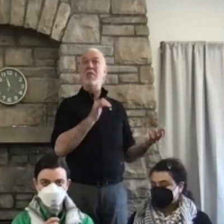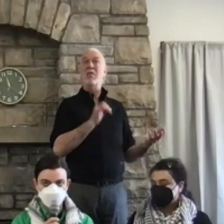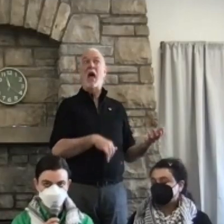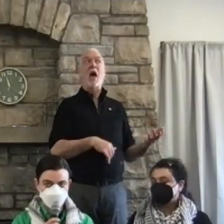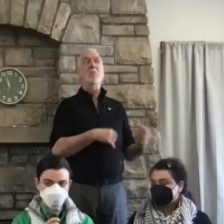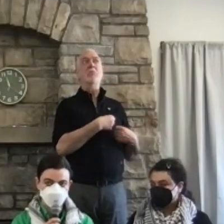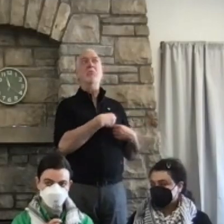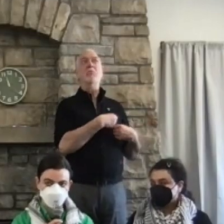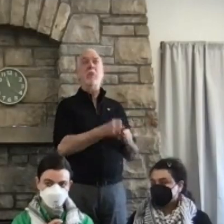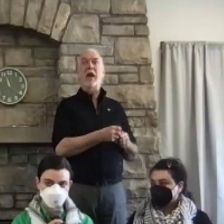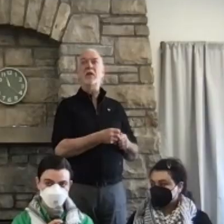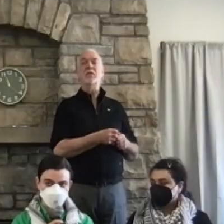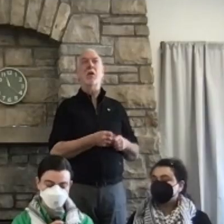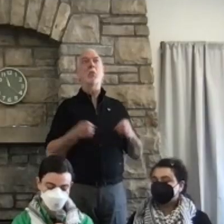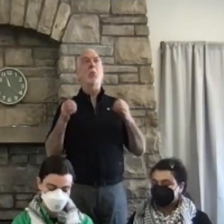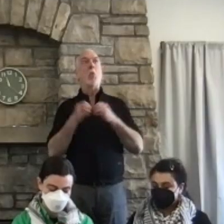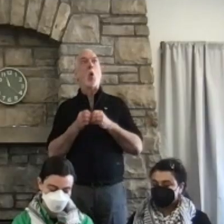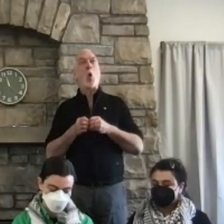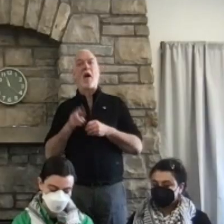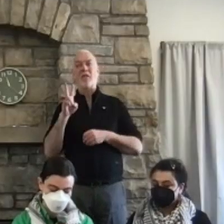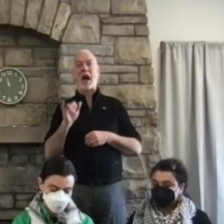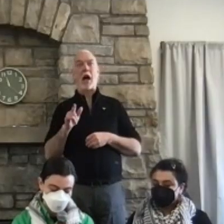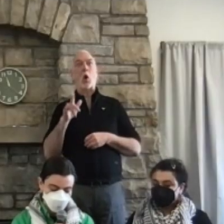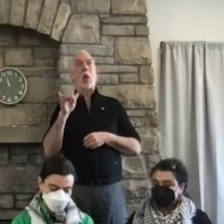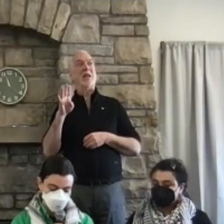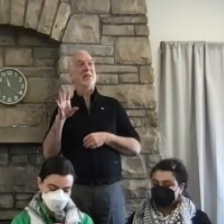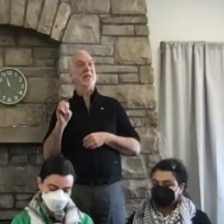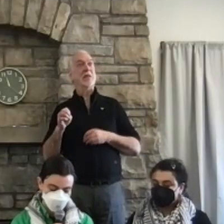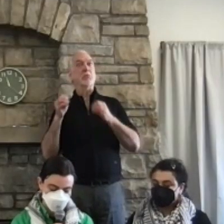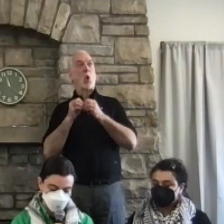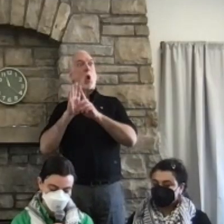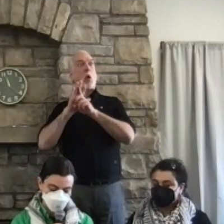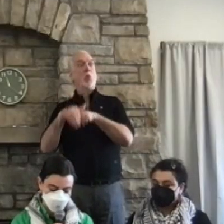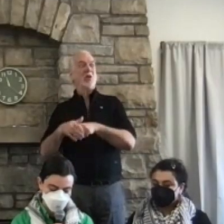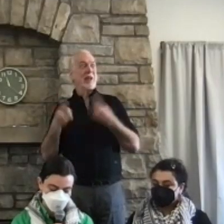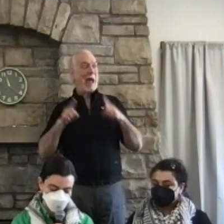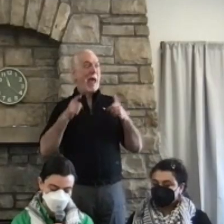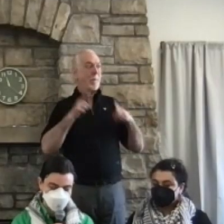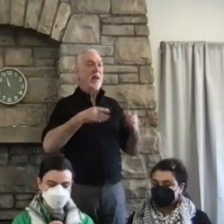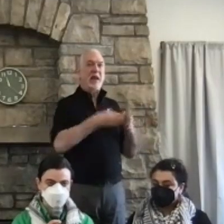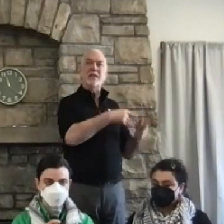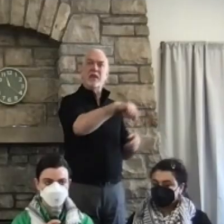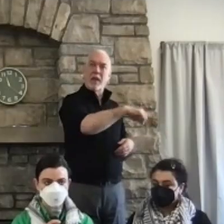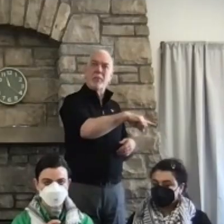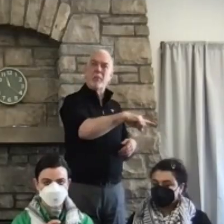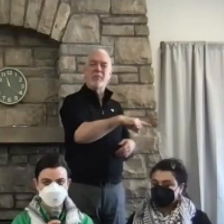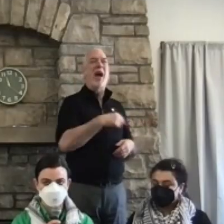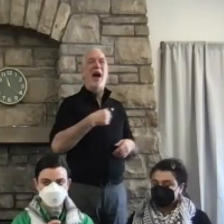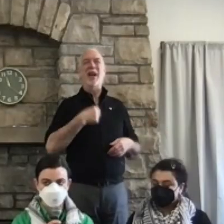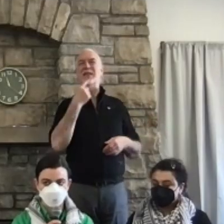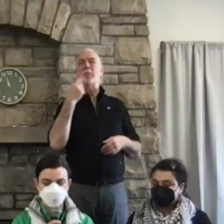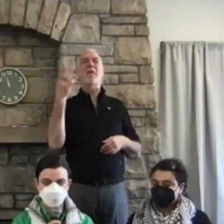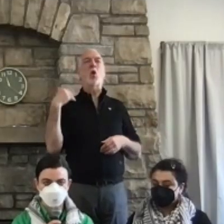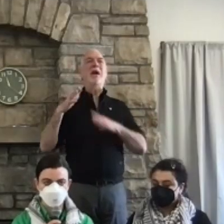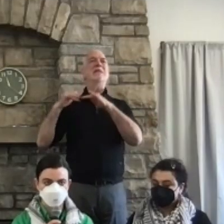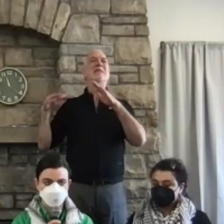to perpetuate these forms of violence and oppression on them. And there's a lot of ways in which, as I mentioned before, with these systems